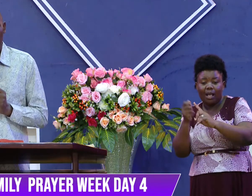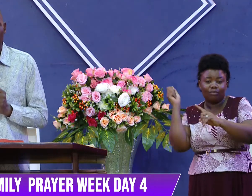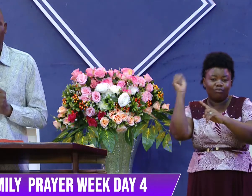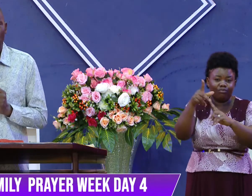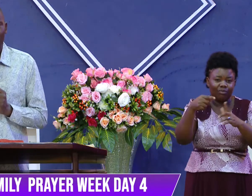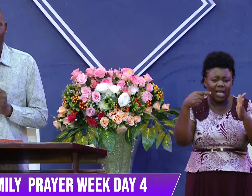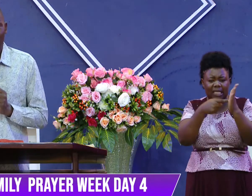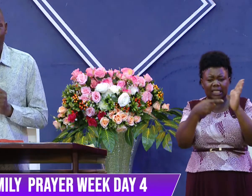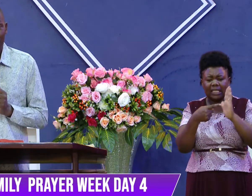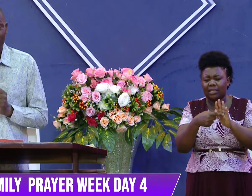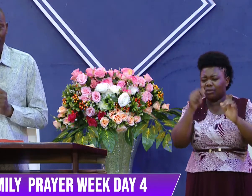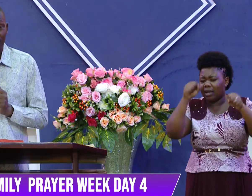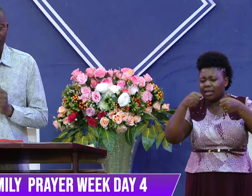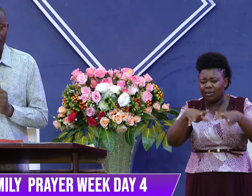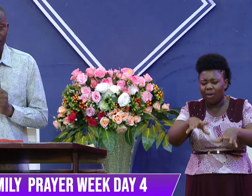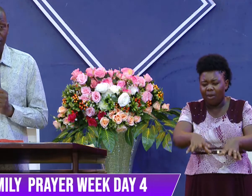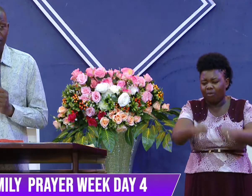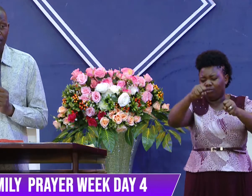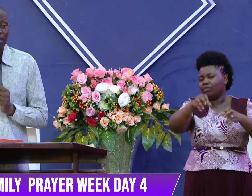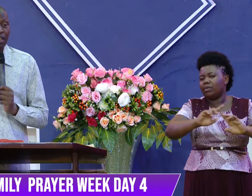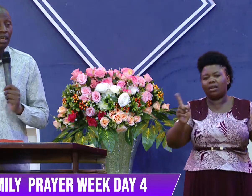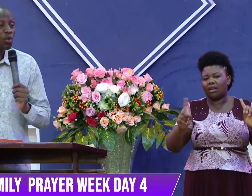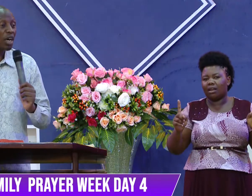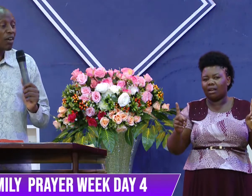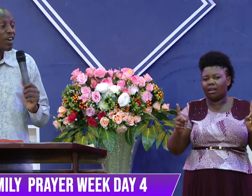thorns. It is hardly